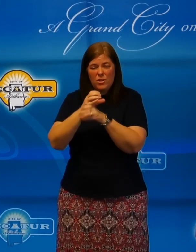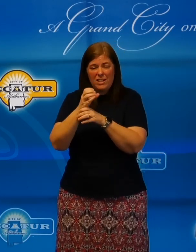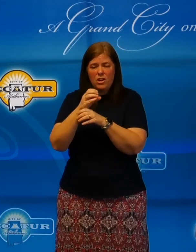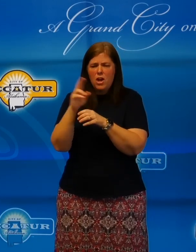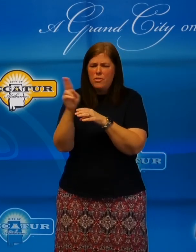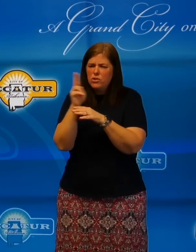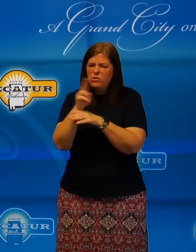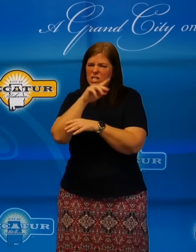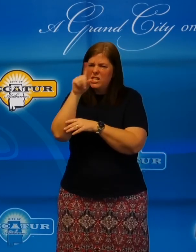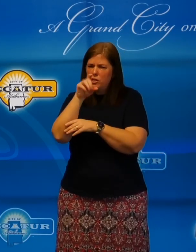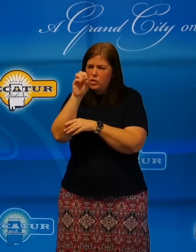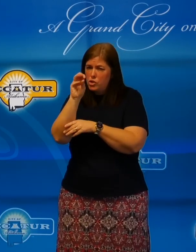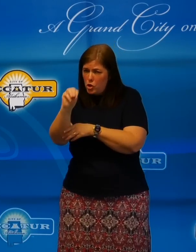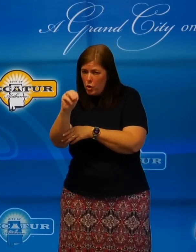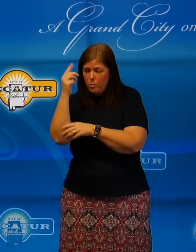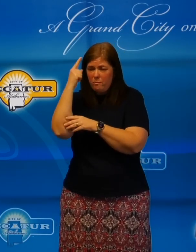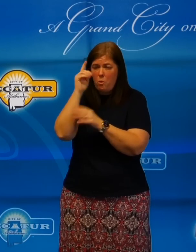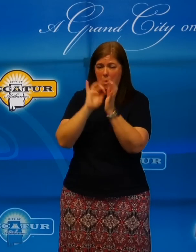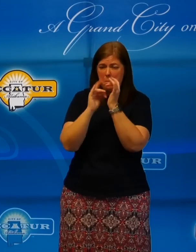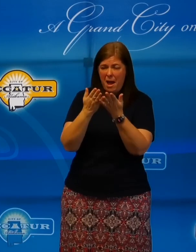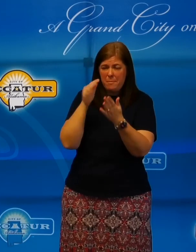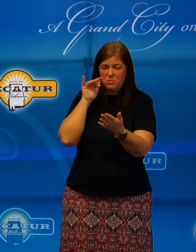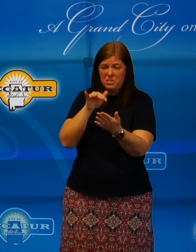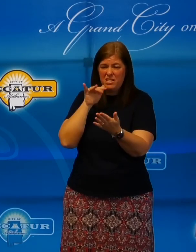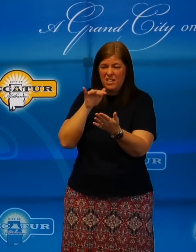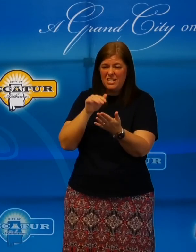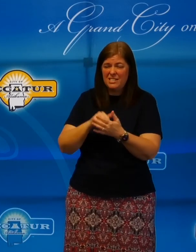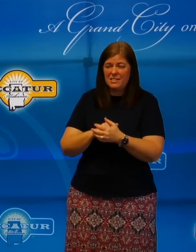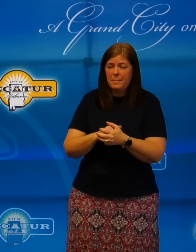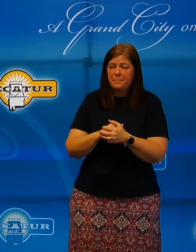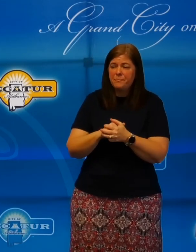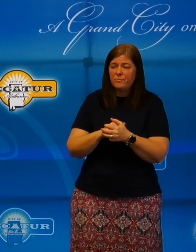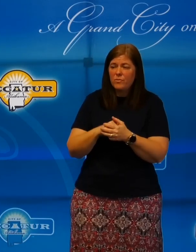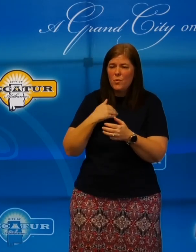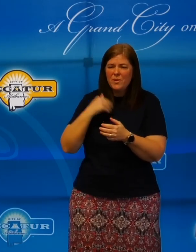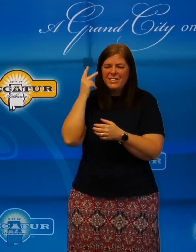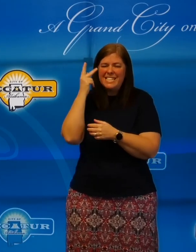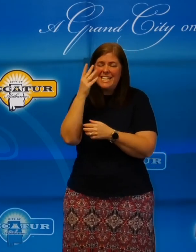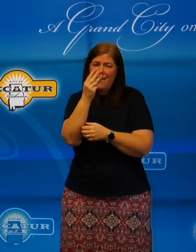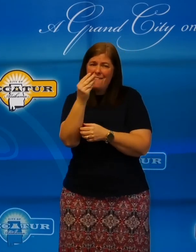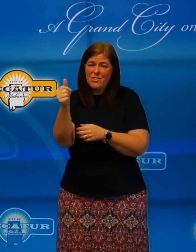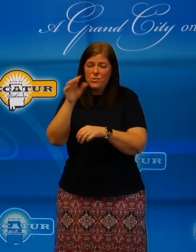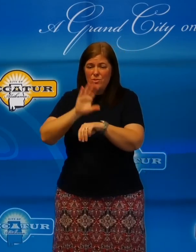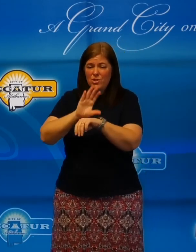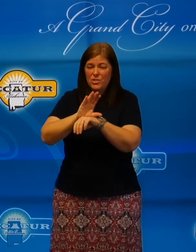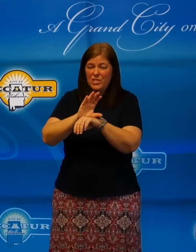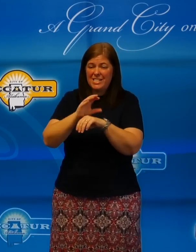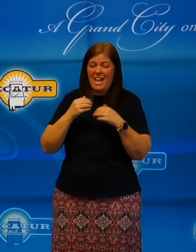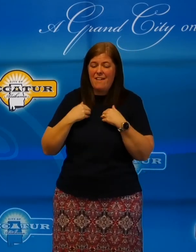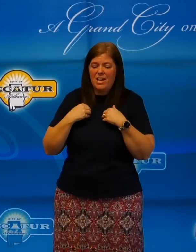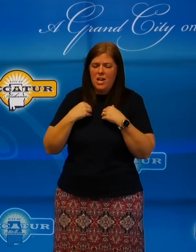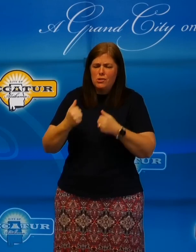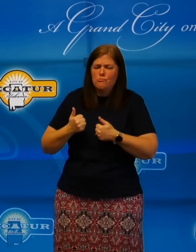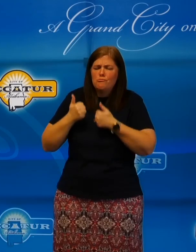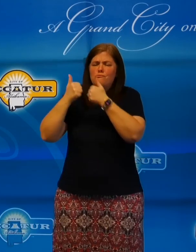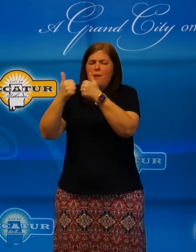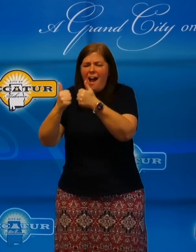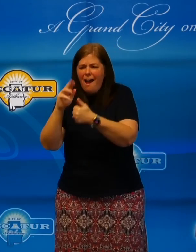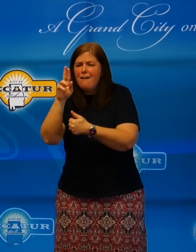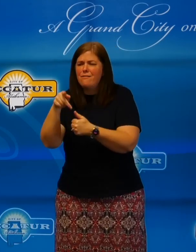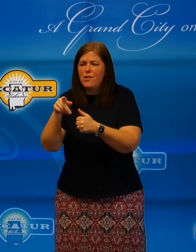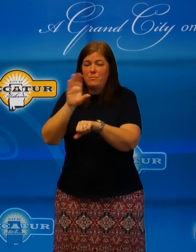Bible studies and online presence. We've even seen a few churches do what they call drive-up church, where